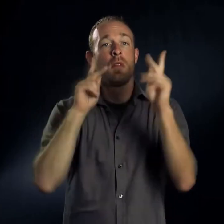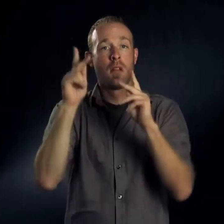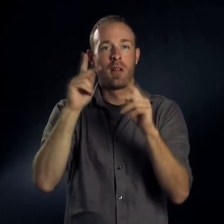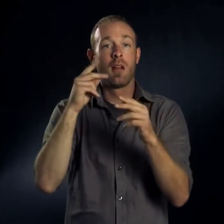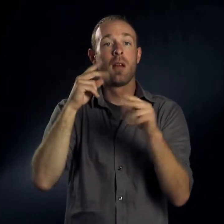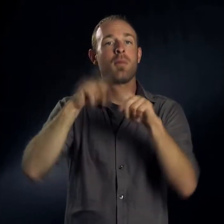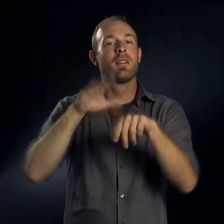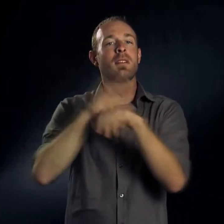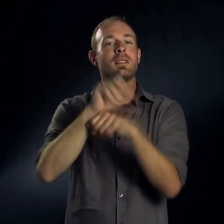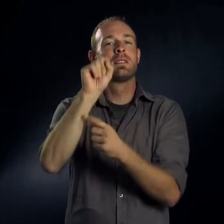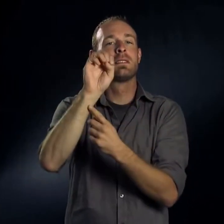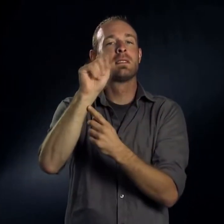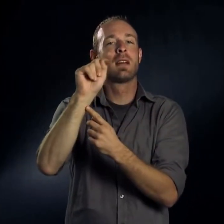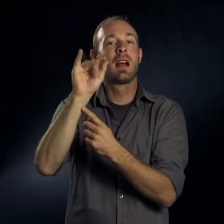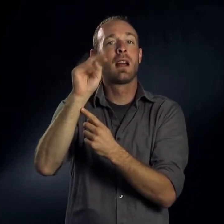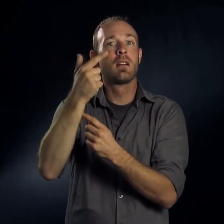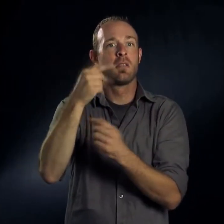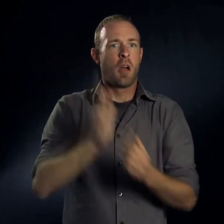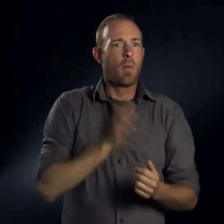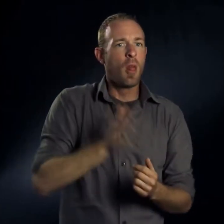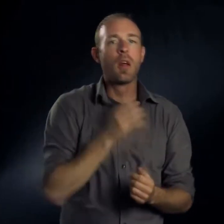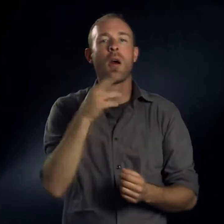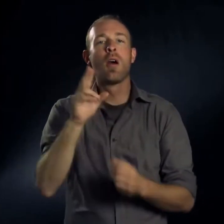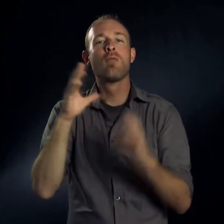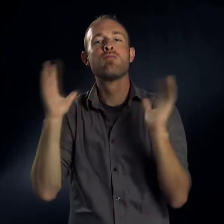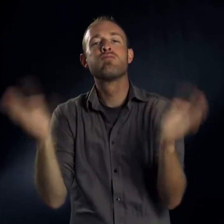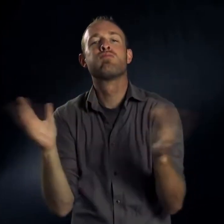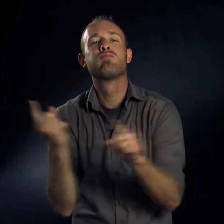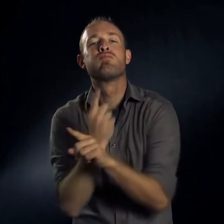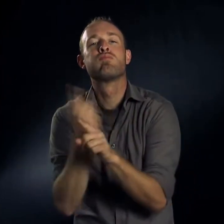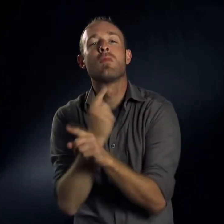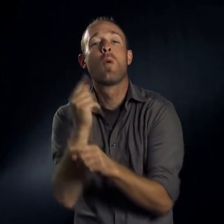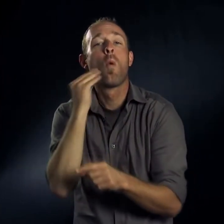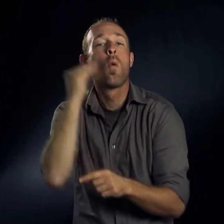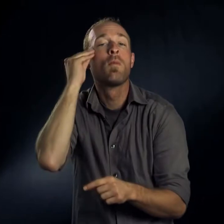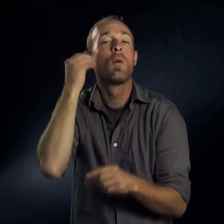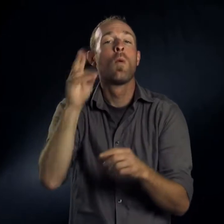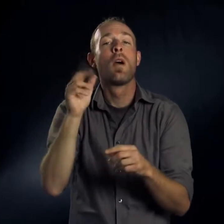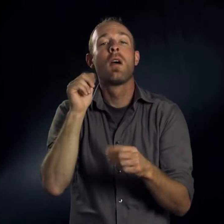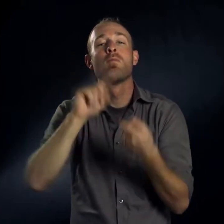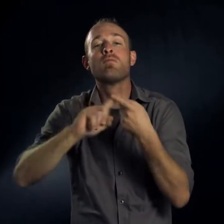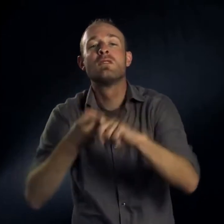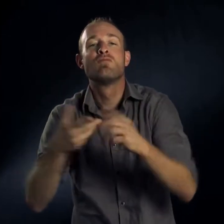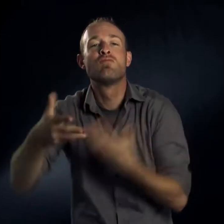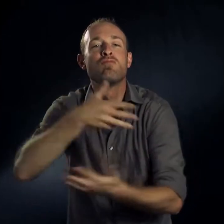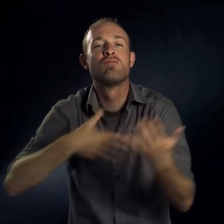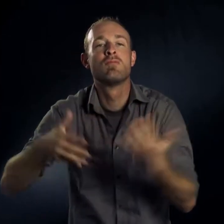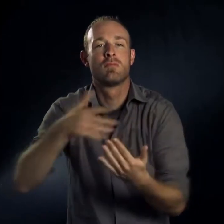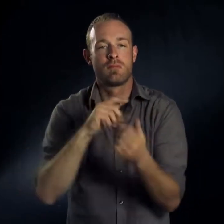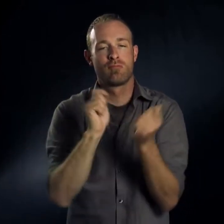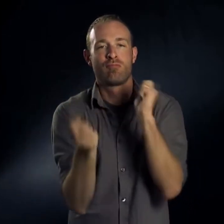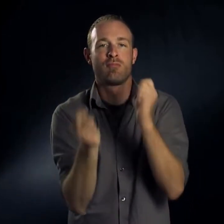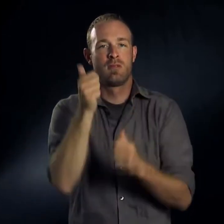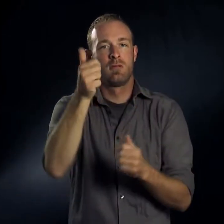And the communication mode will be determined, and the style of language use will be a more casual,